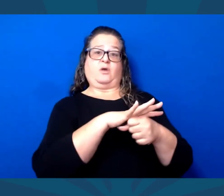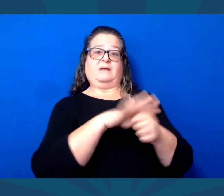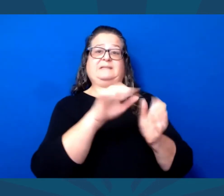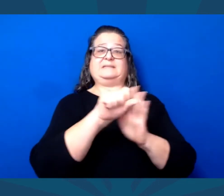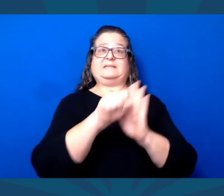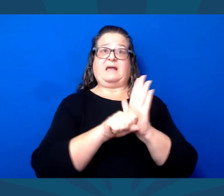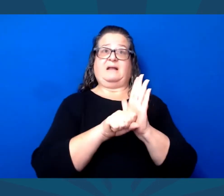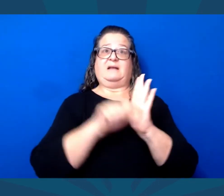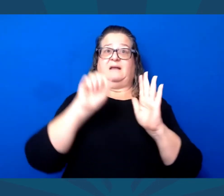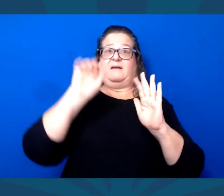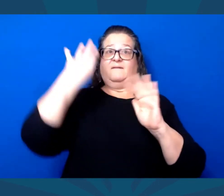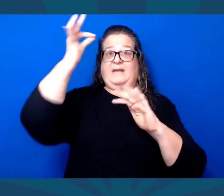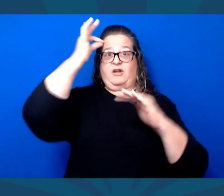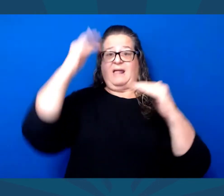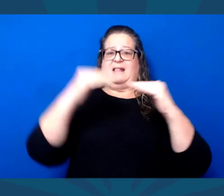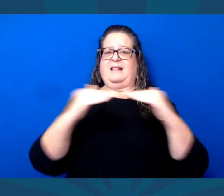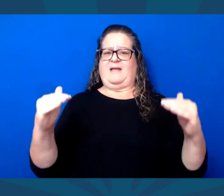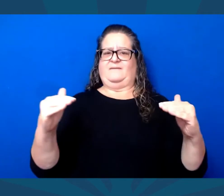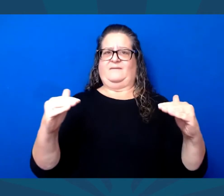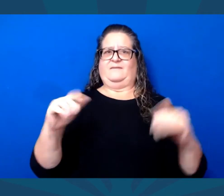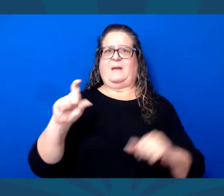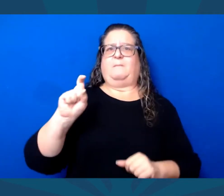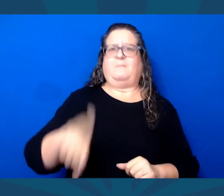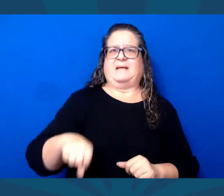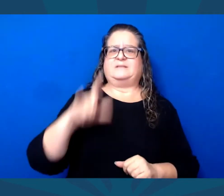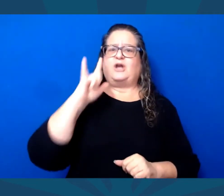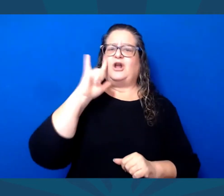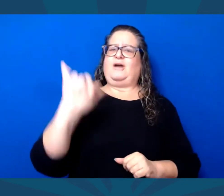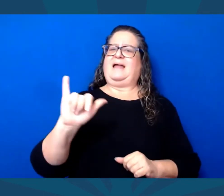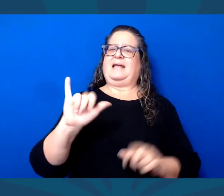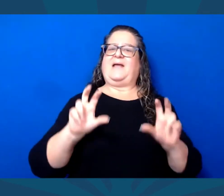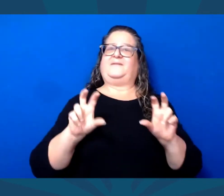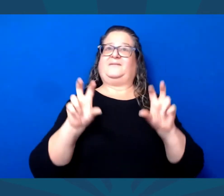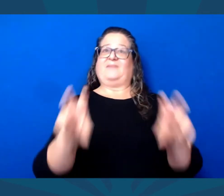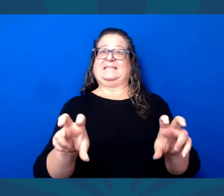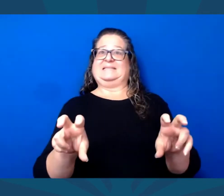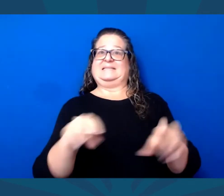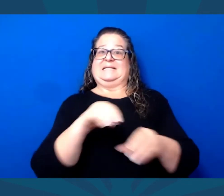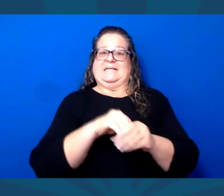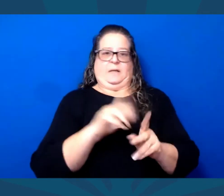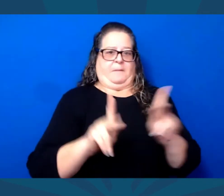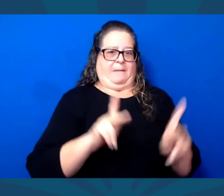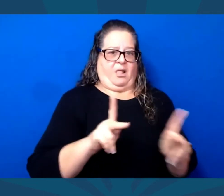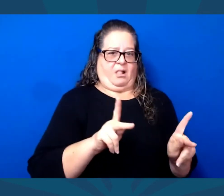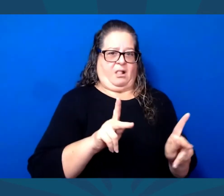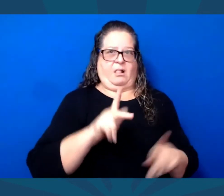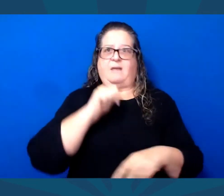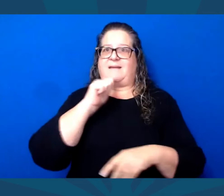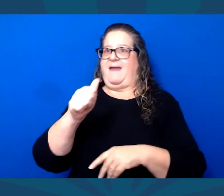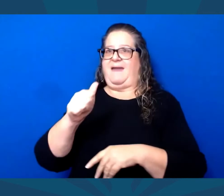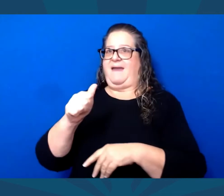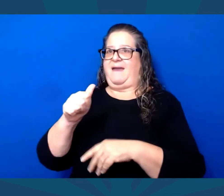Our education process at the local, state, and federal level must be looked at as an investment